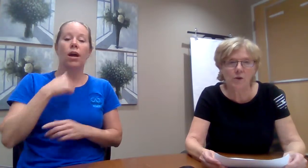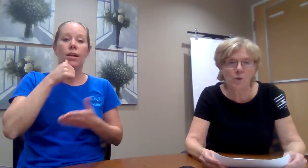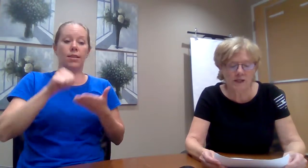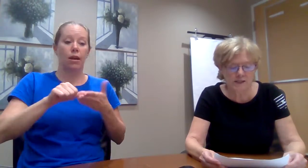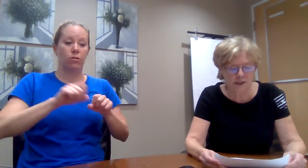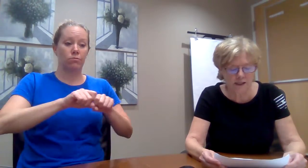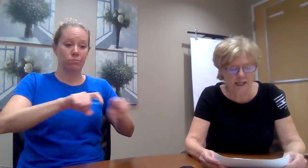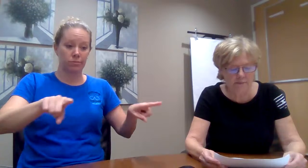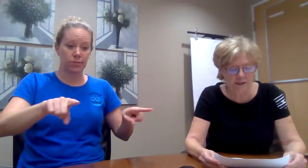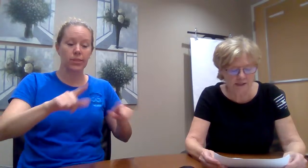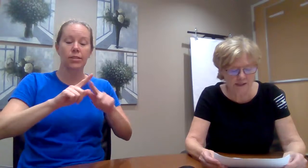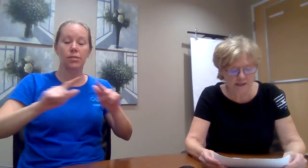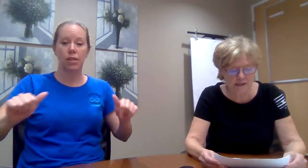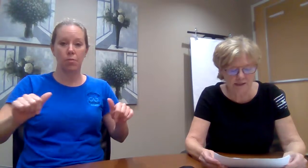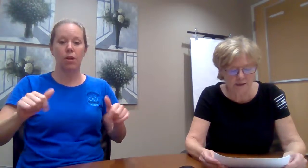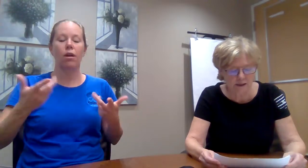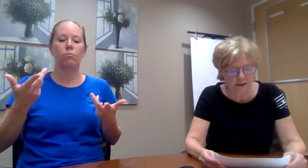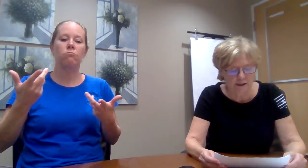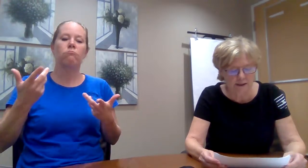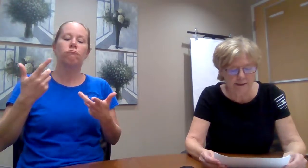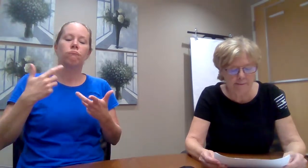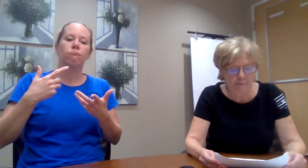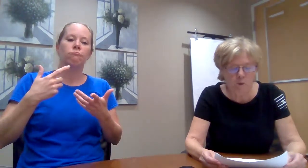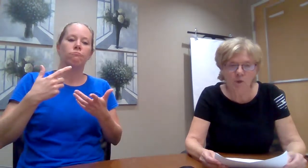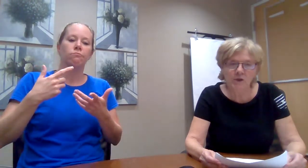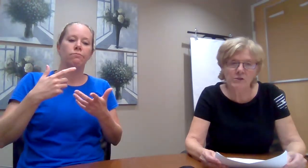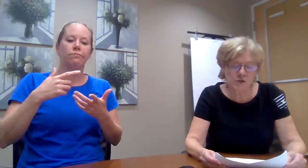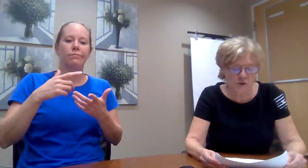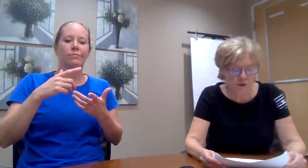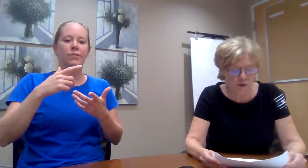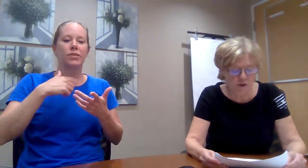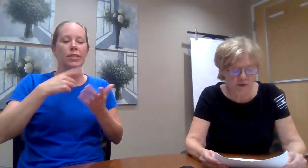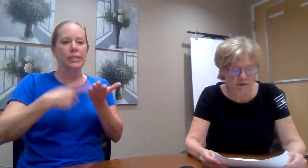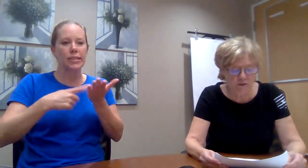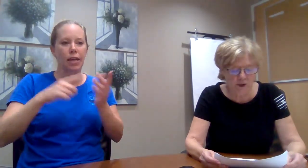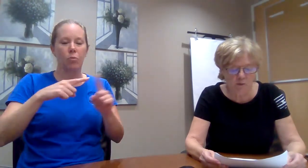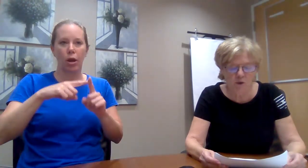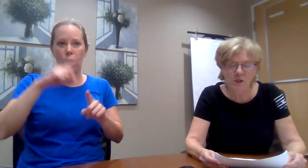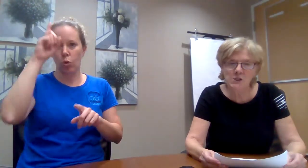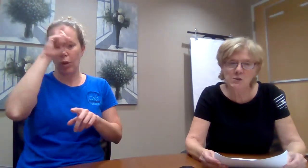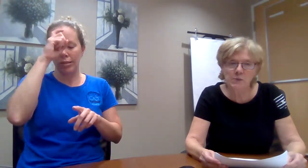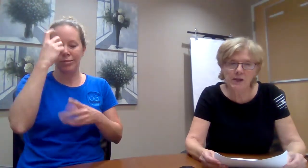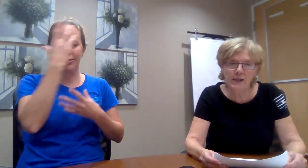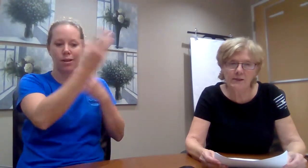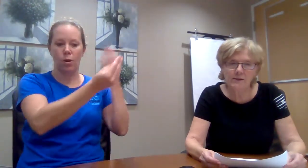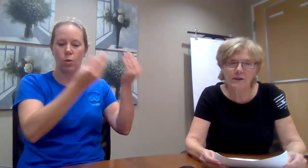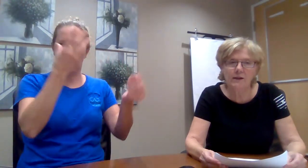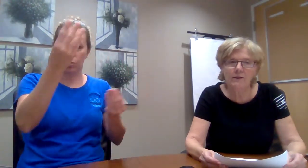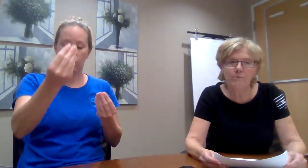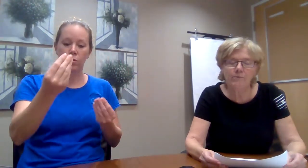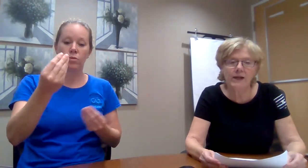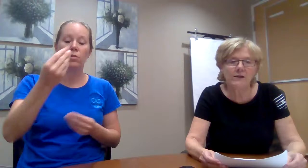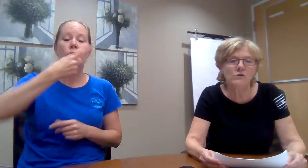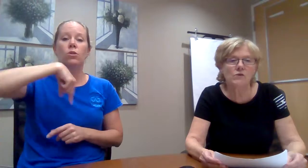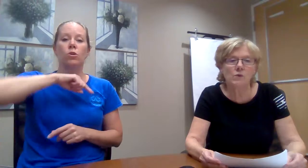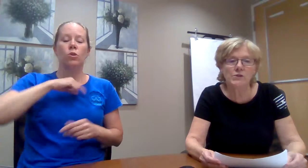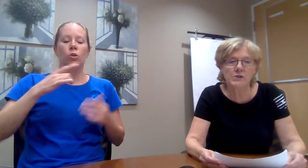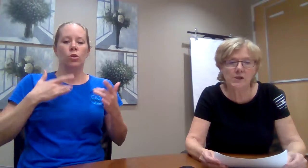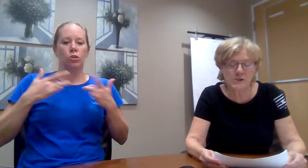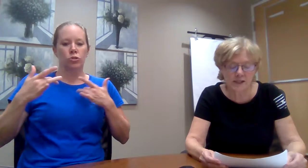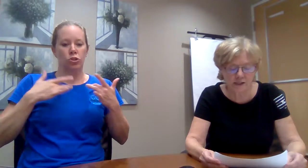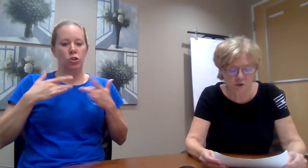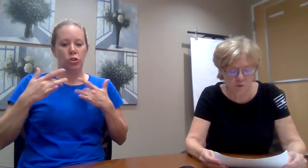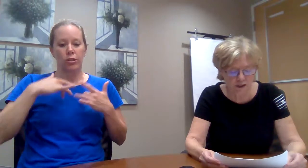you, resident absences. We're concerned about the community spread. Back to